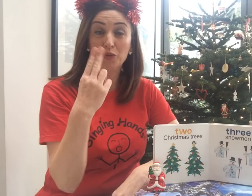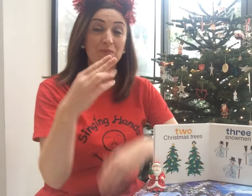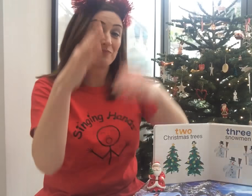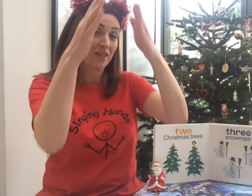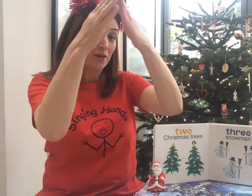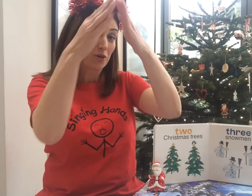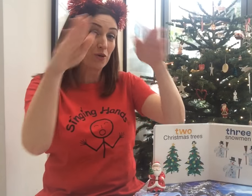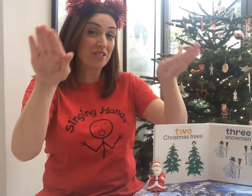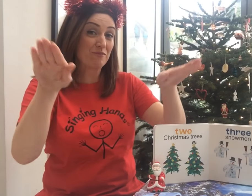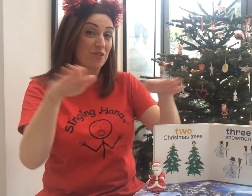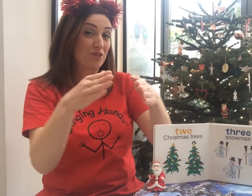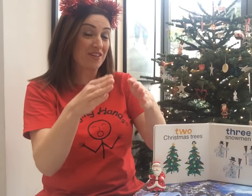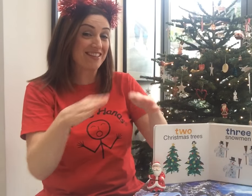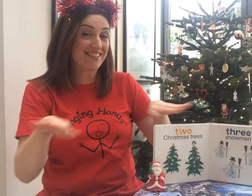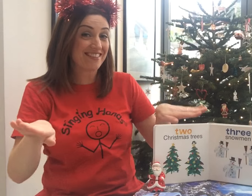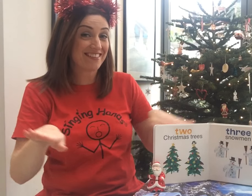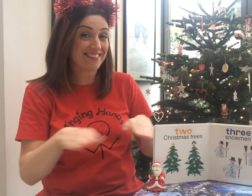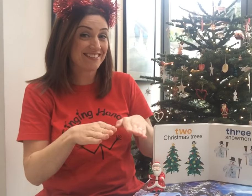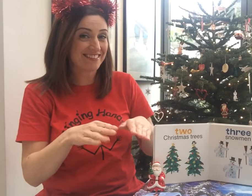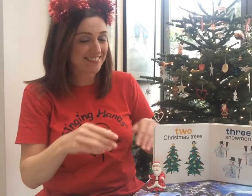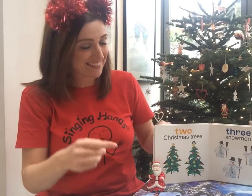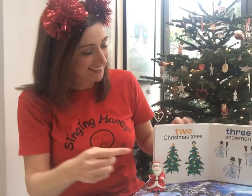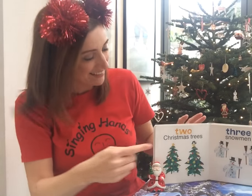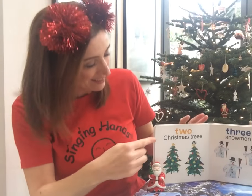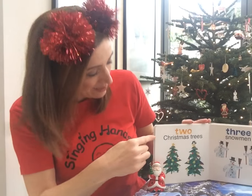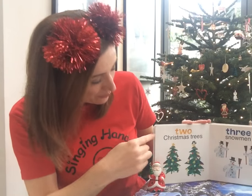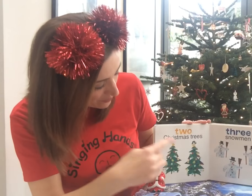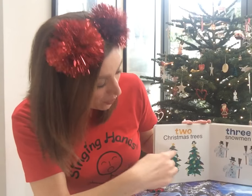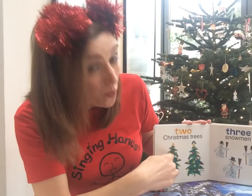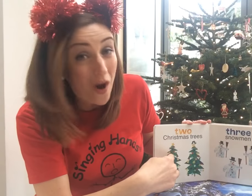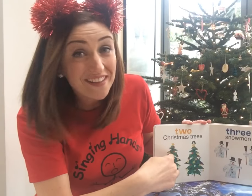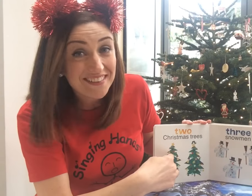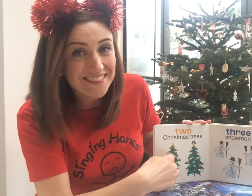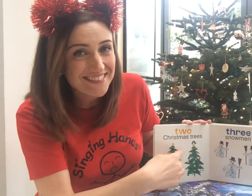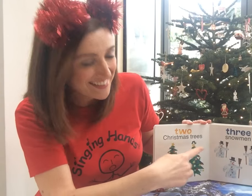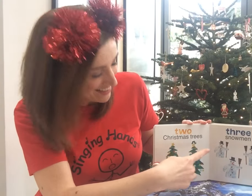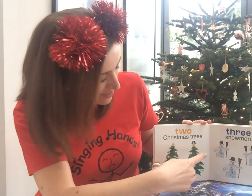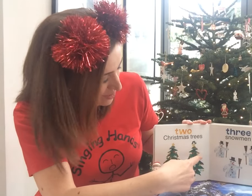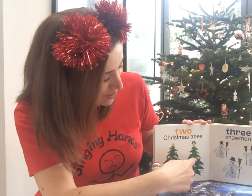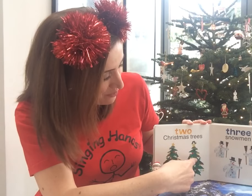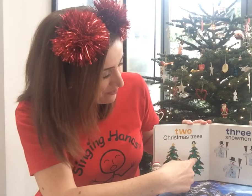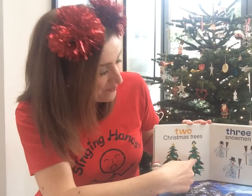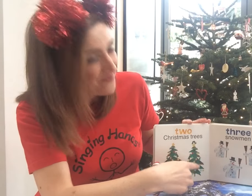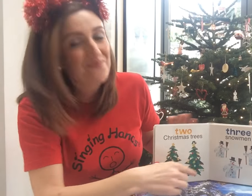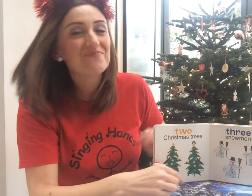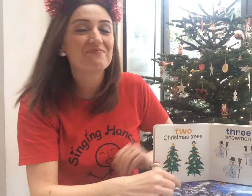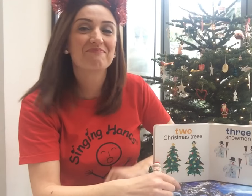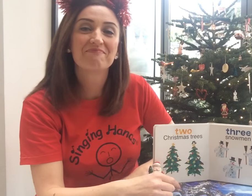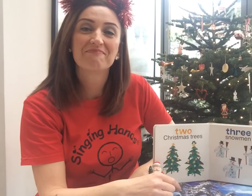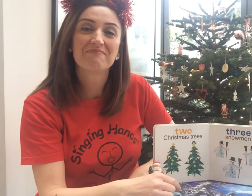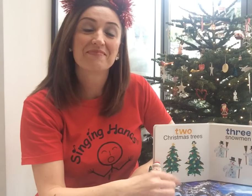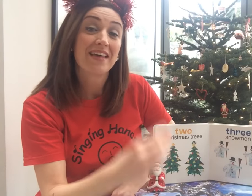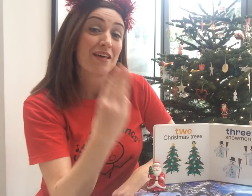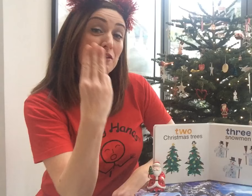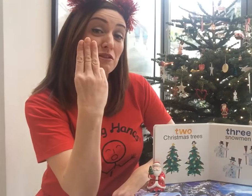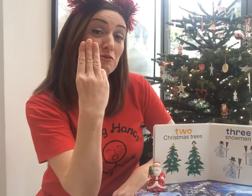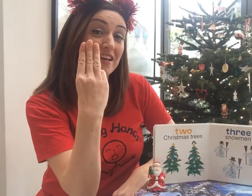Christmas trees got one two three